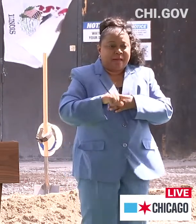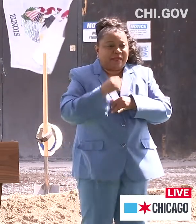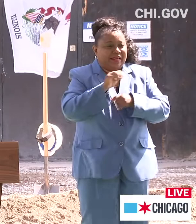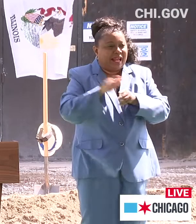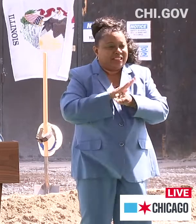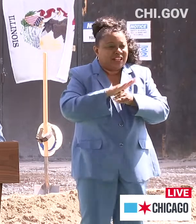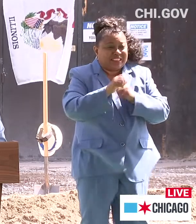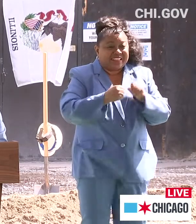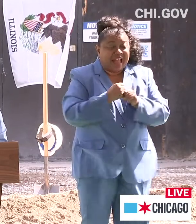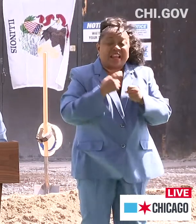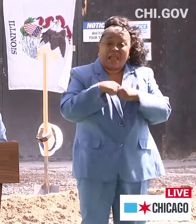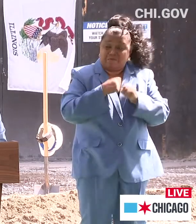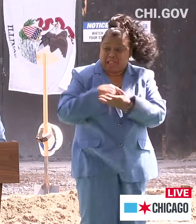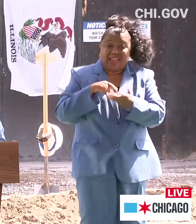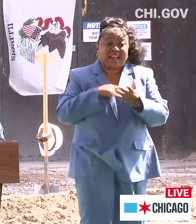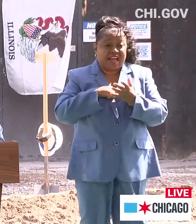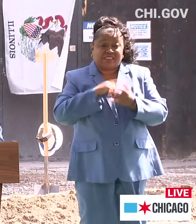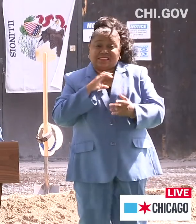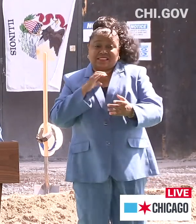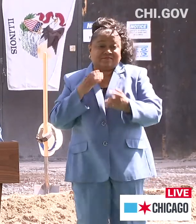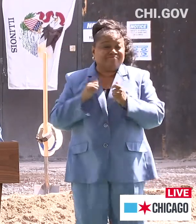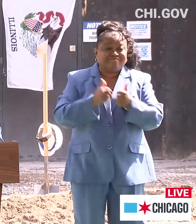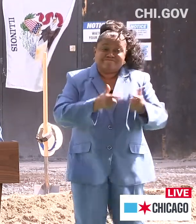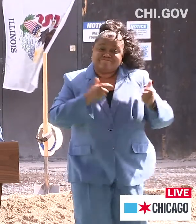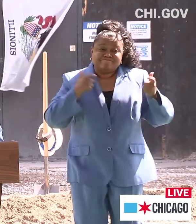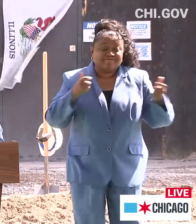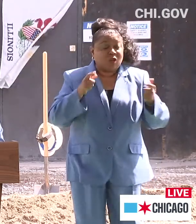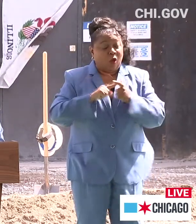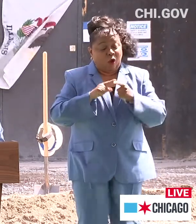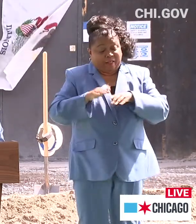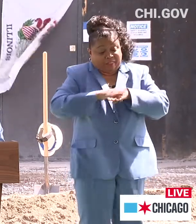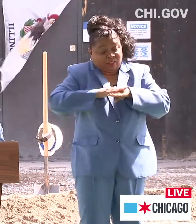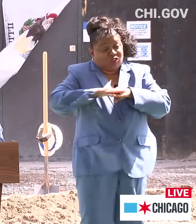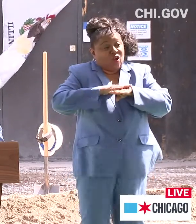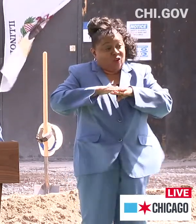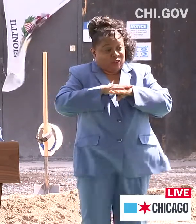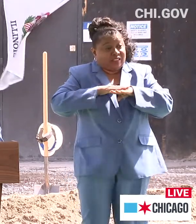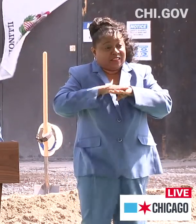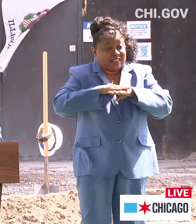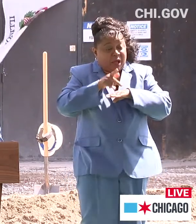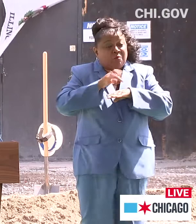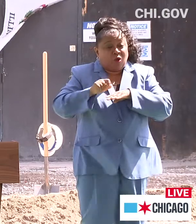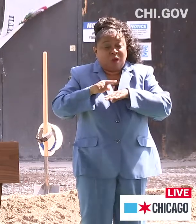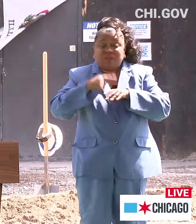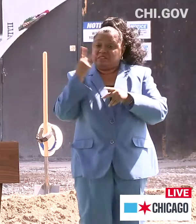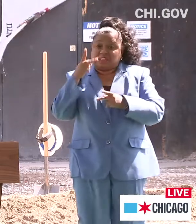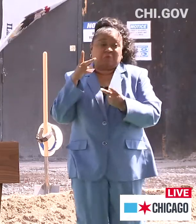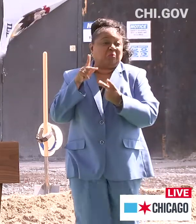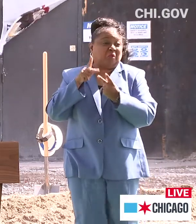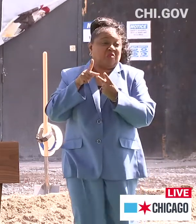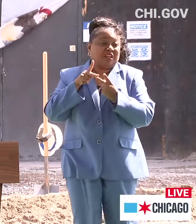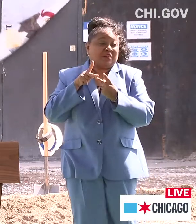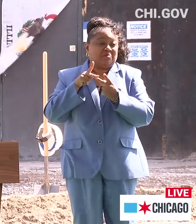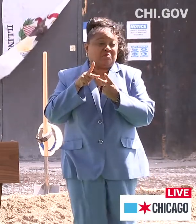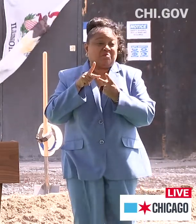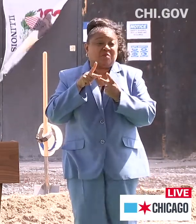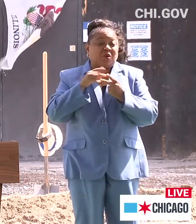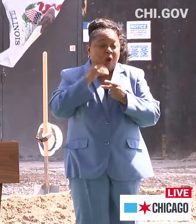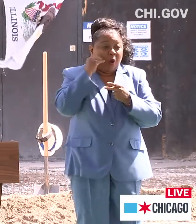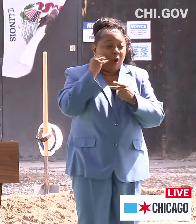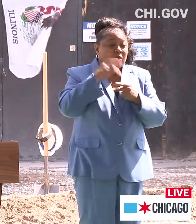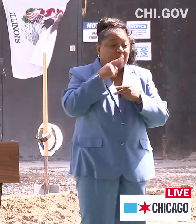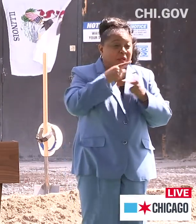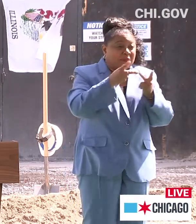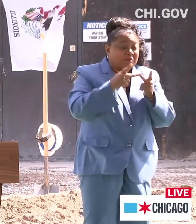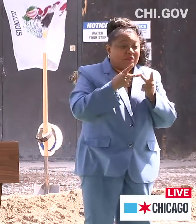age and made us a powerhouse. On its surface, Pullman seemed perfect, with homes and public